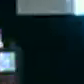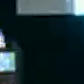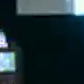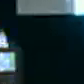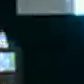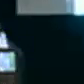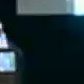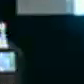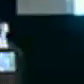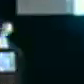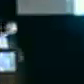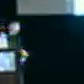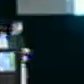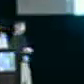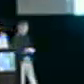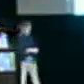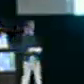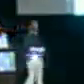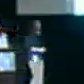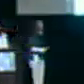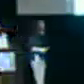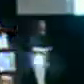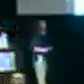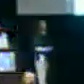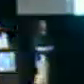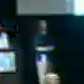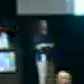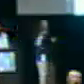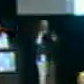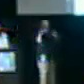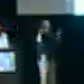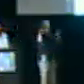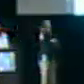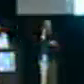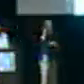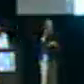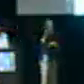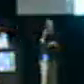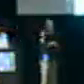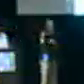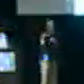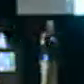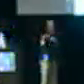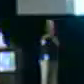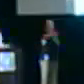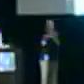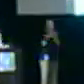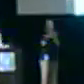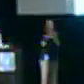If we need any Spanish interpretation, you can go to the back of the room, and we have interpreters who can help you.